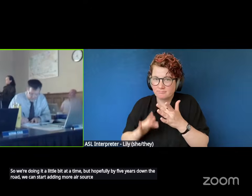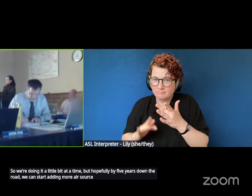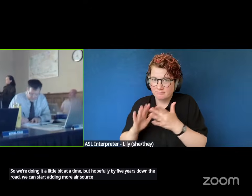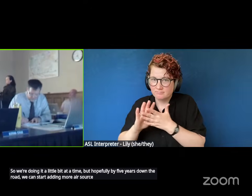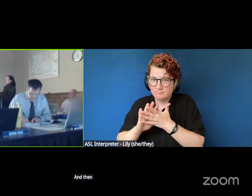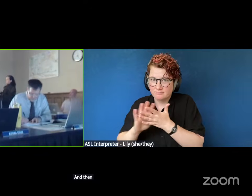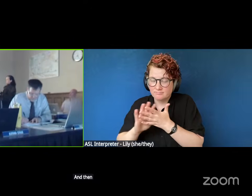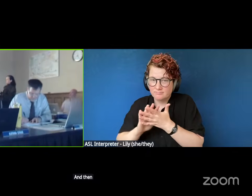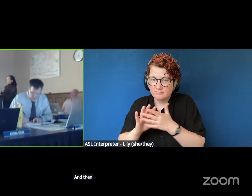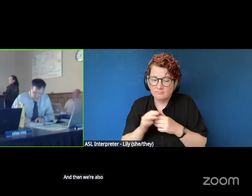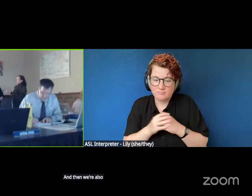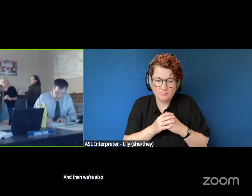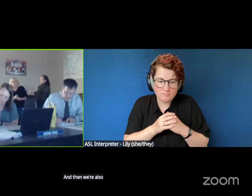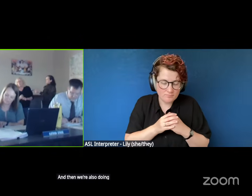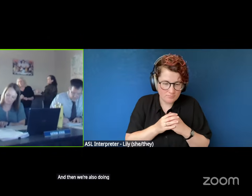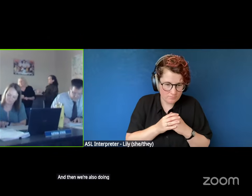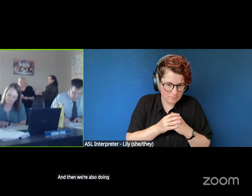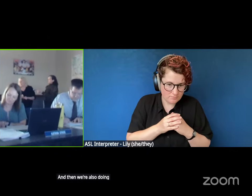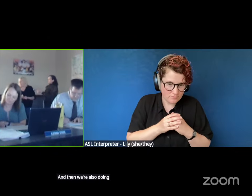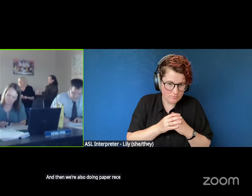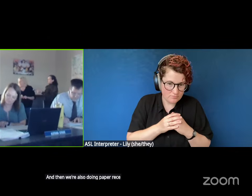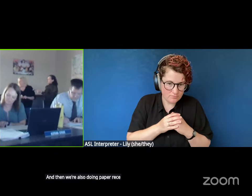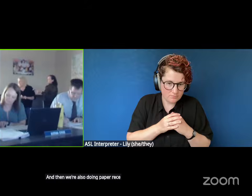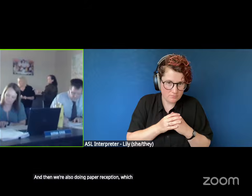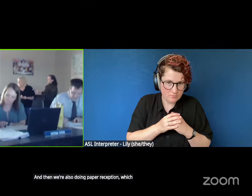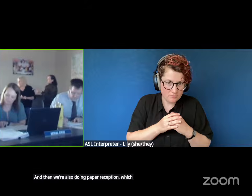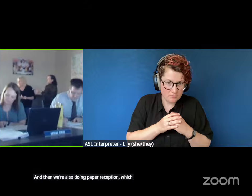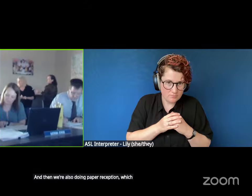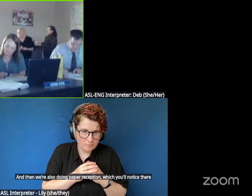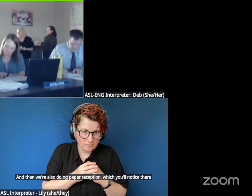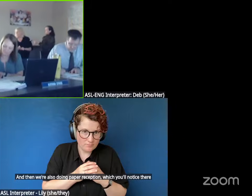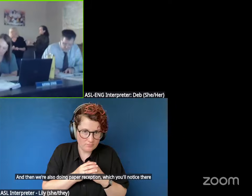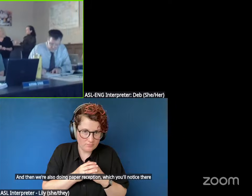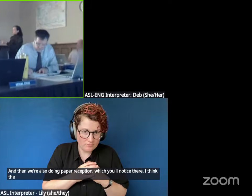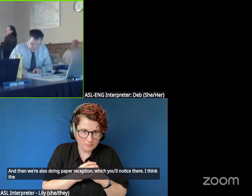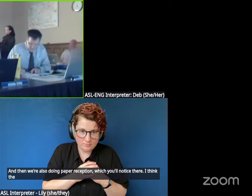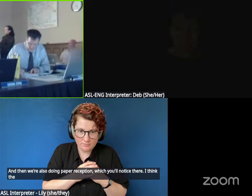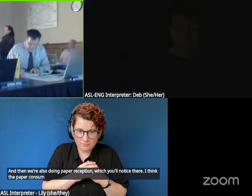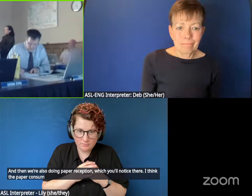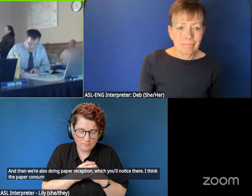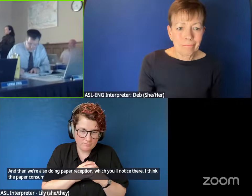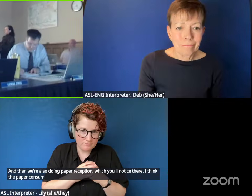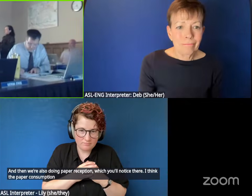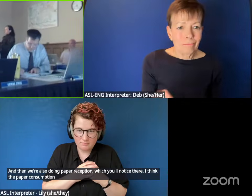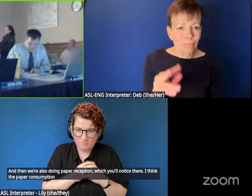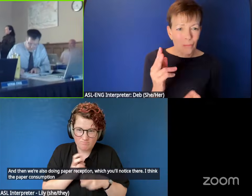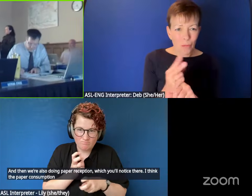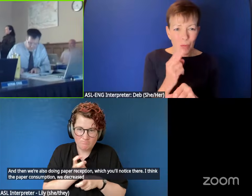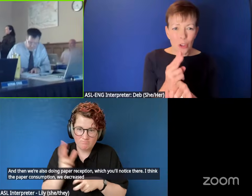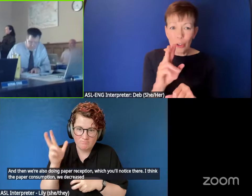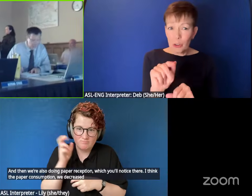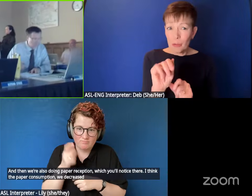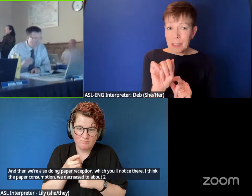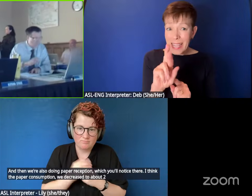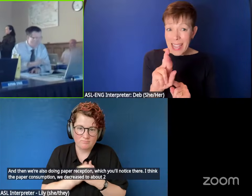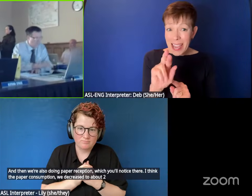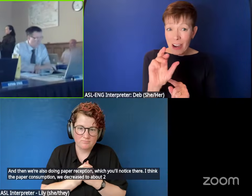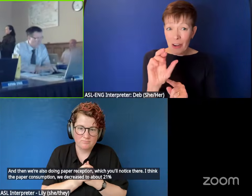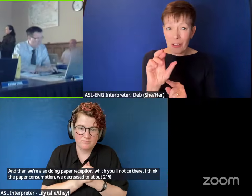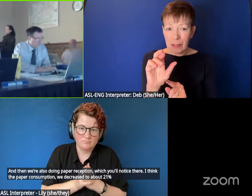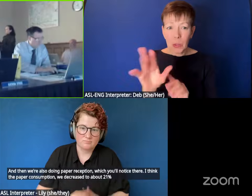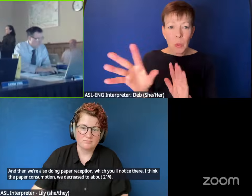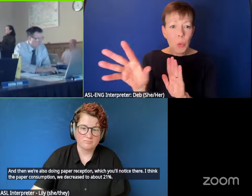dealing with paper consumption, which you'll notice there, I think the paper consumption, we decreased it about 21% since we started